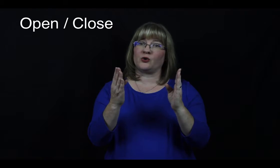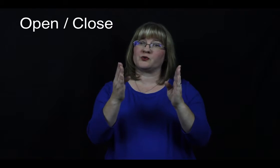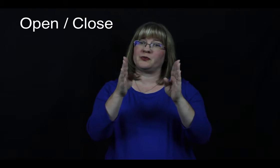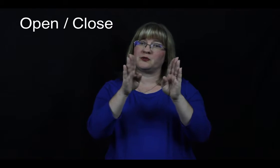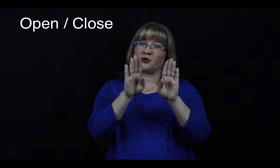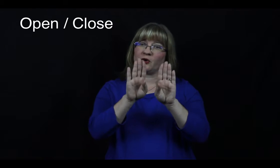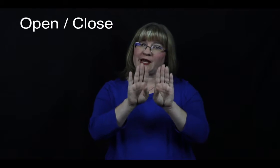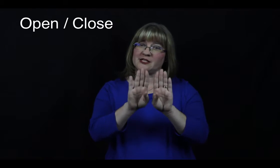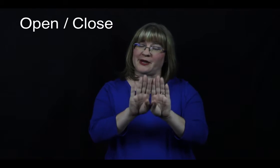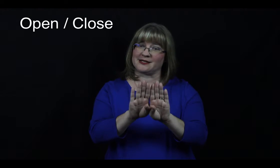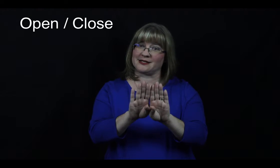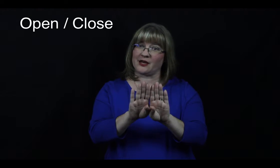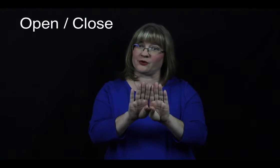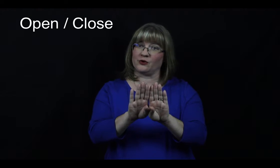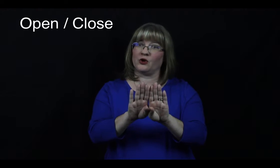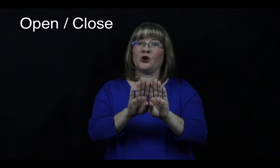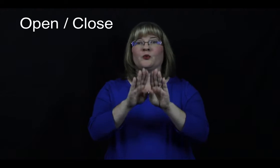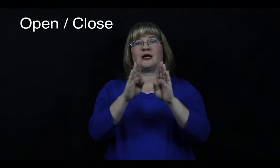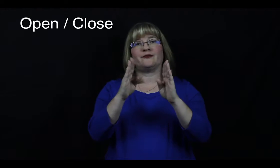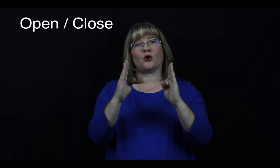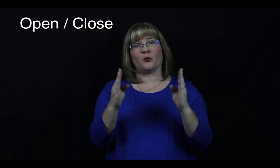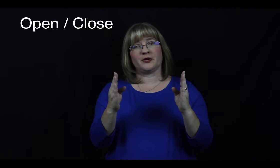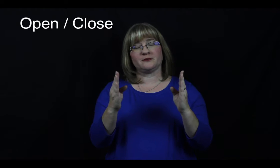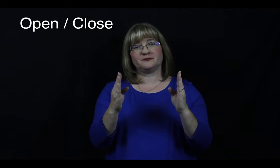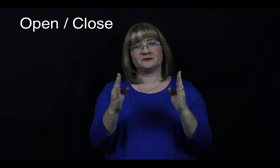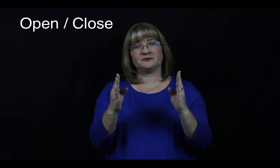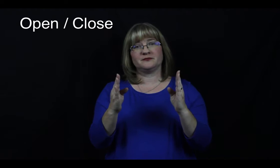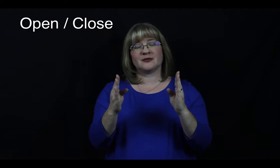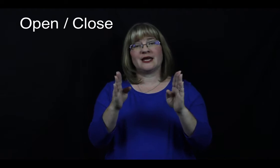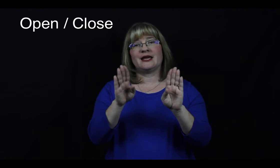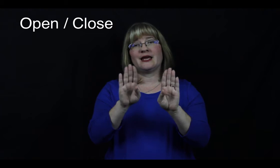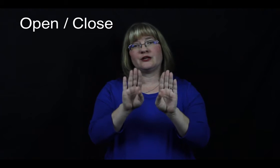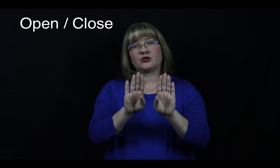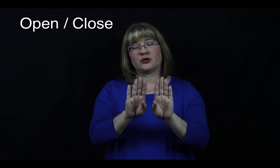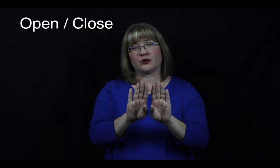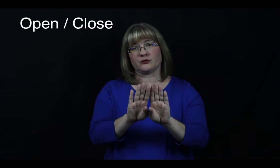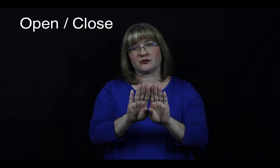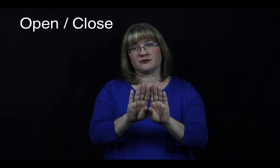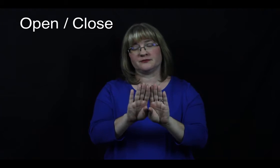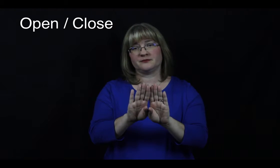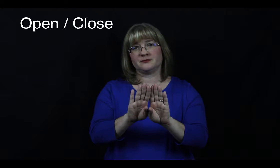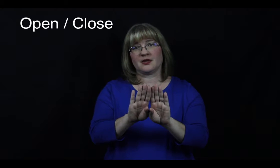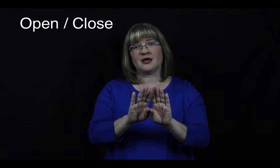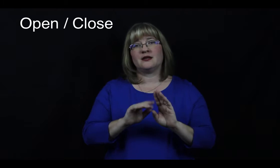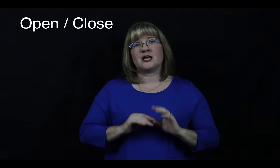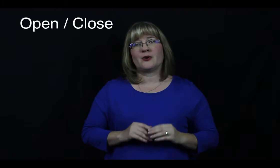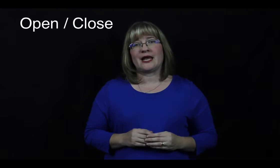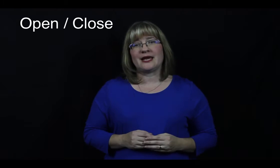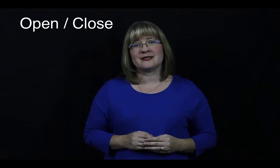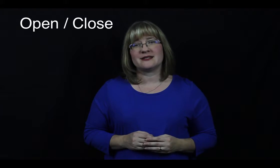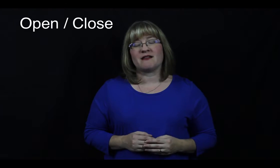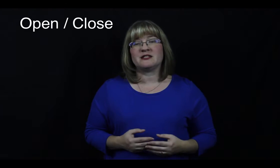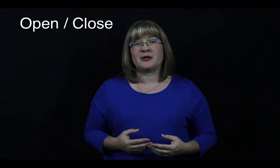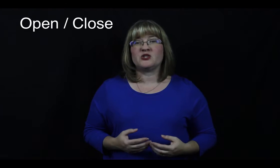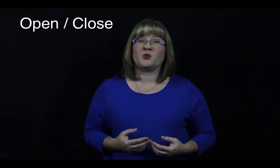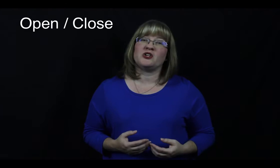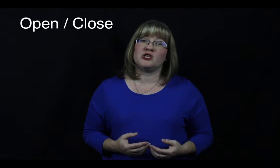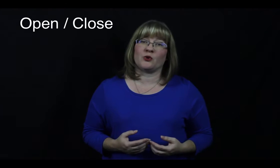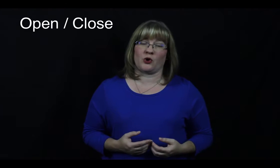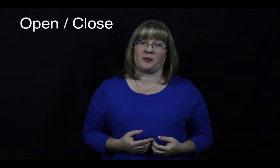close would be to bring your hands back together. We have open and close. Now in ASL, it depends what you are